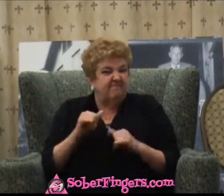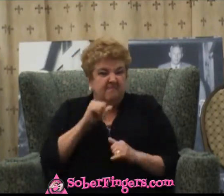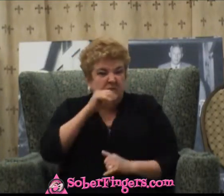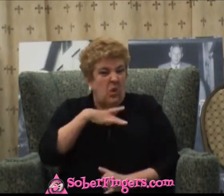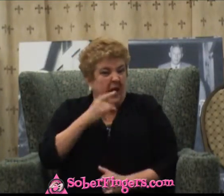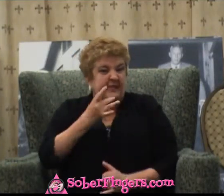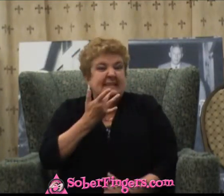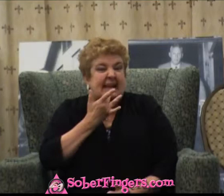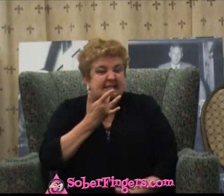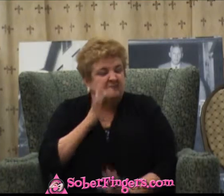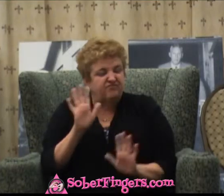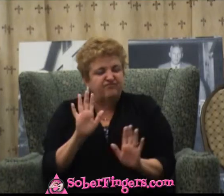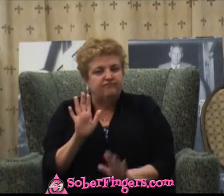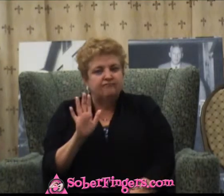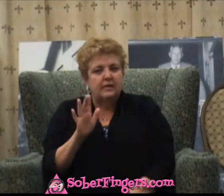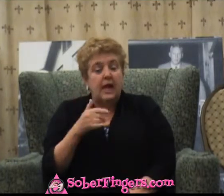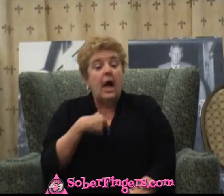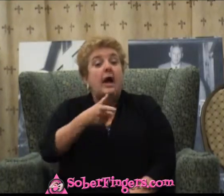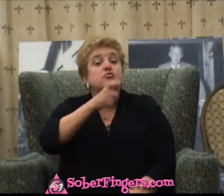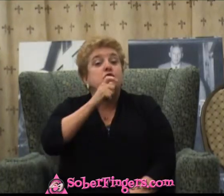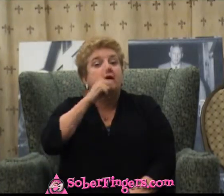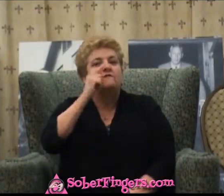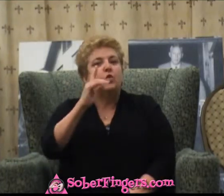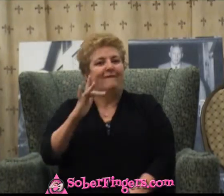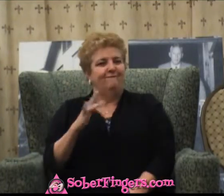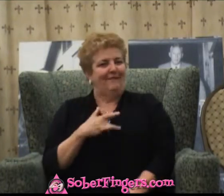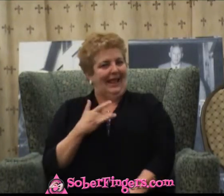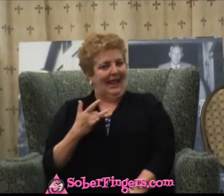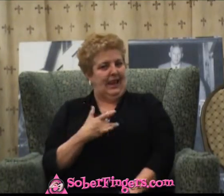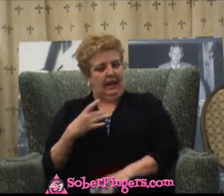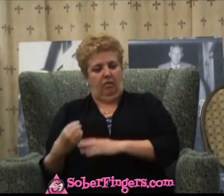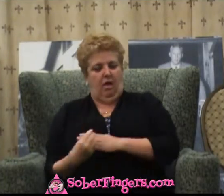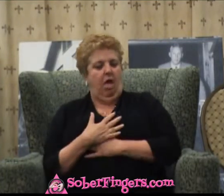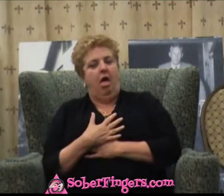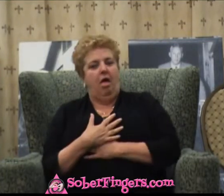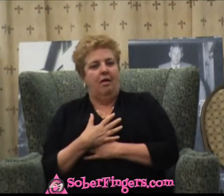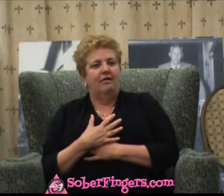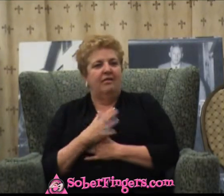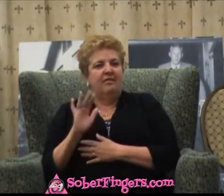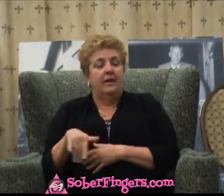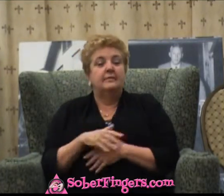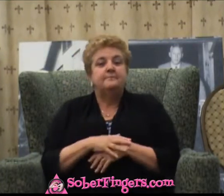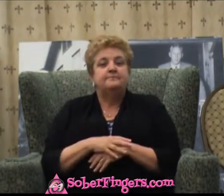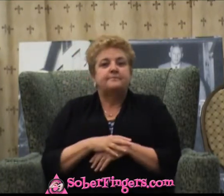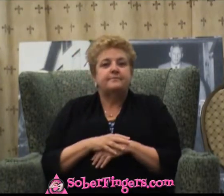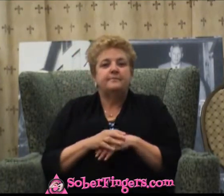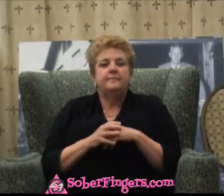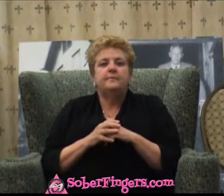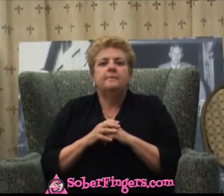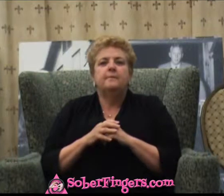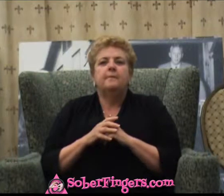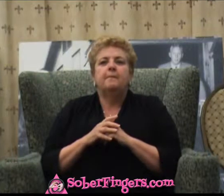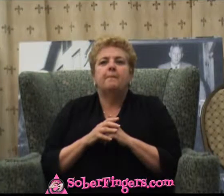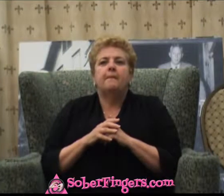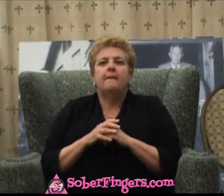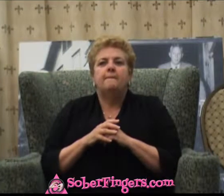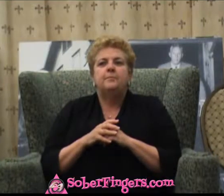I was truly a person who drank for effect. As a small child, I was painfully shy. I'm not just a little bit shy. I